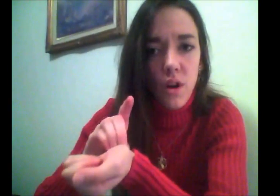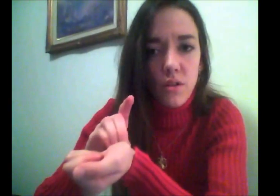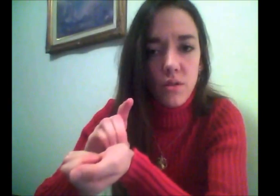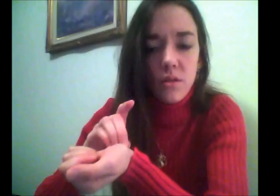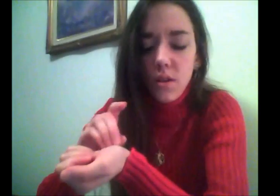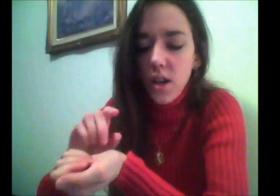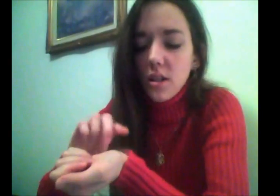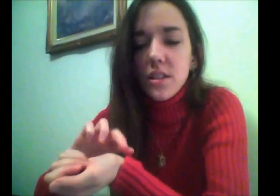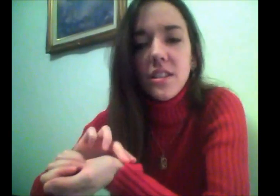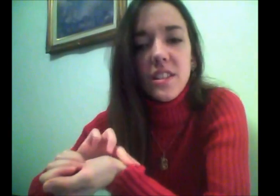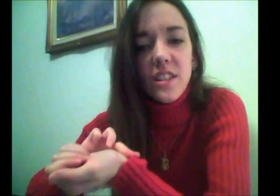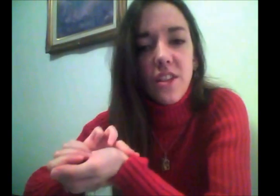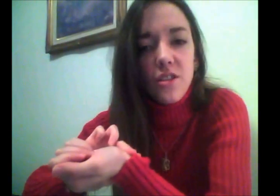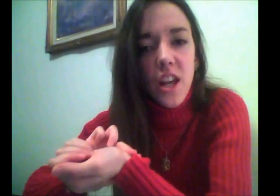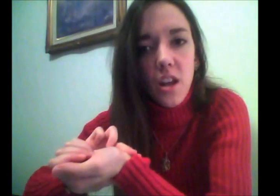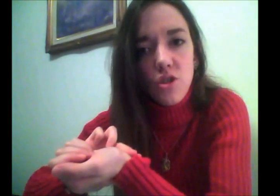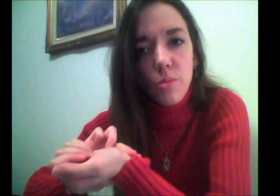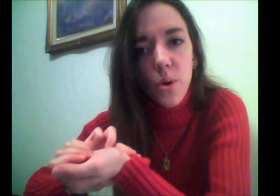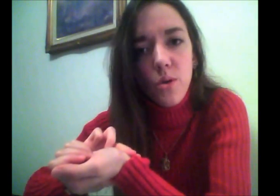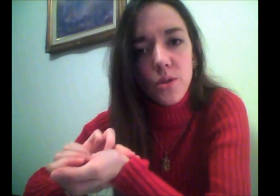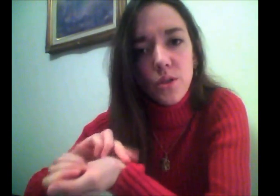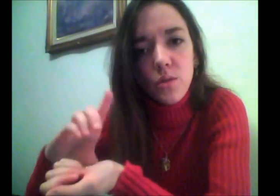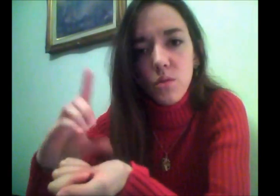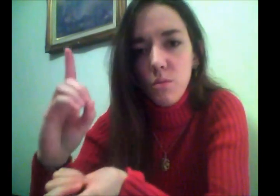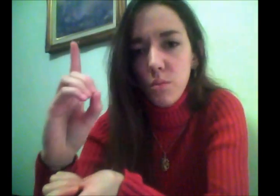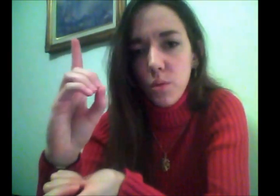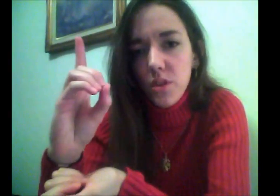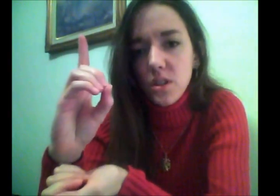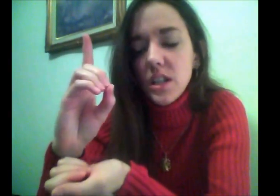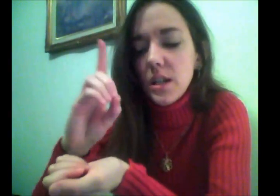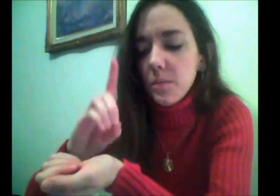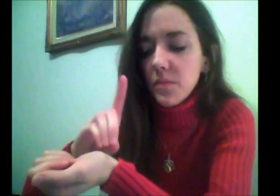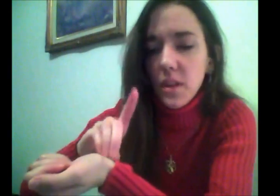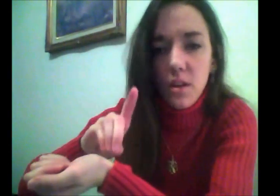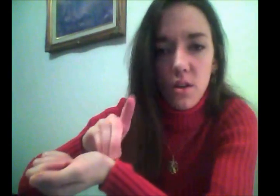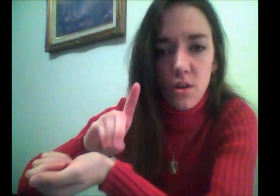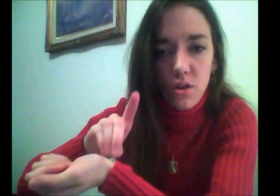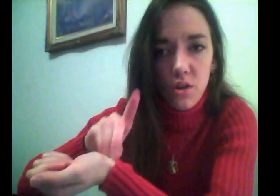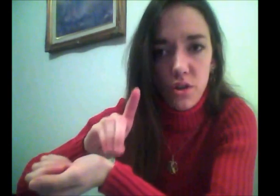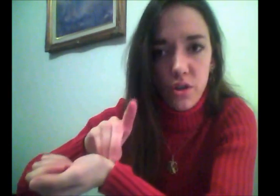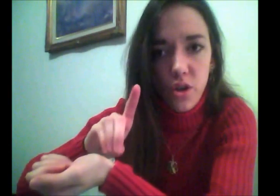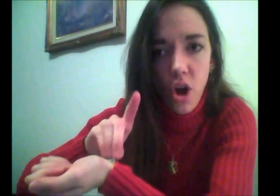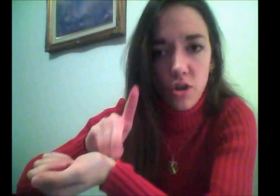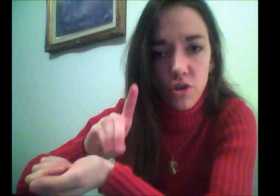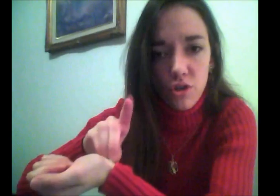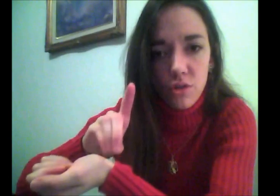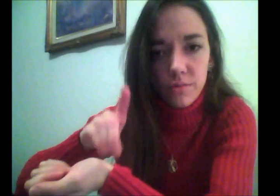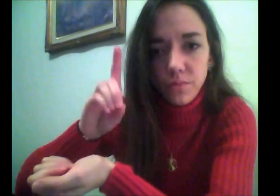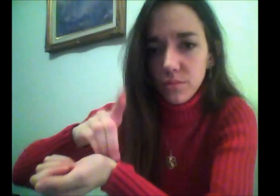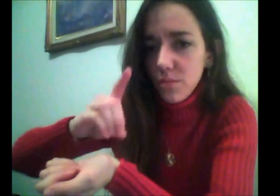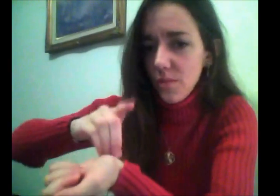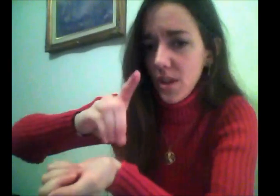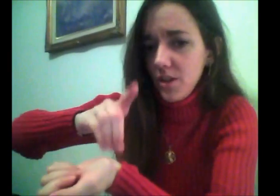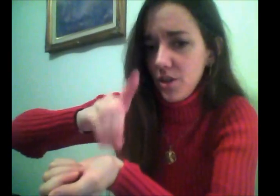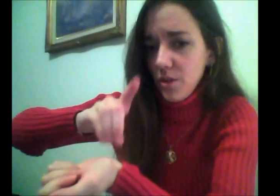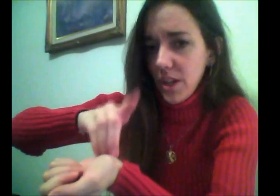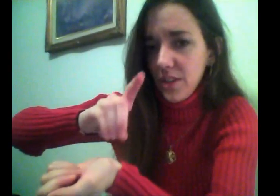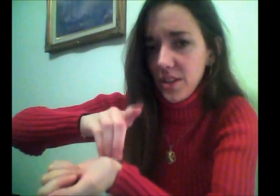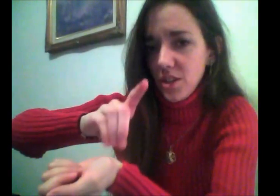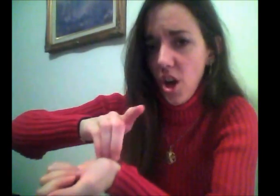Doctor. Okay, it's like they're taking your pulse, but with a D. Doctor. And you do it like this,